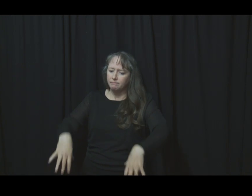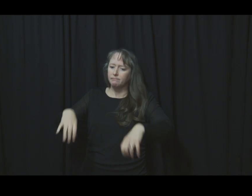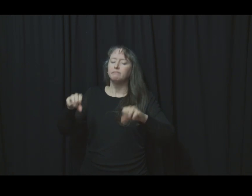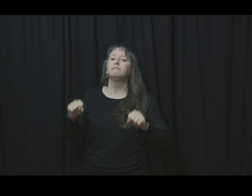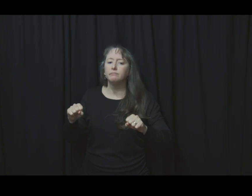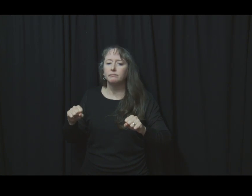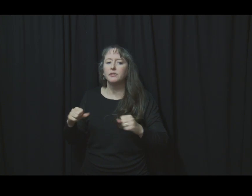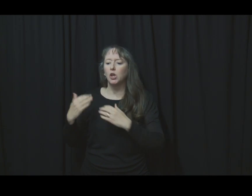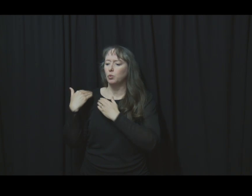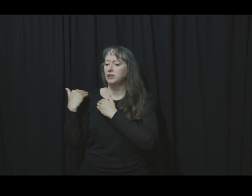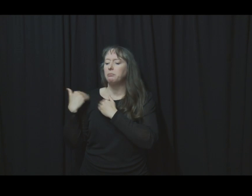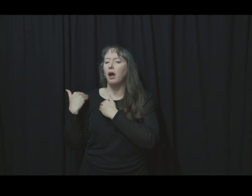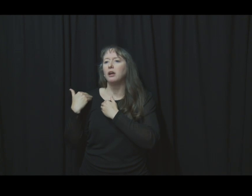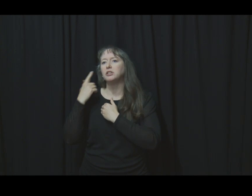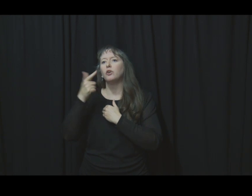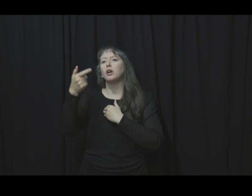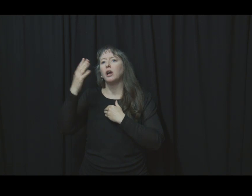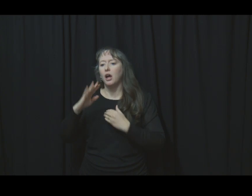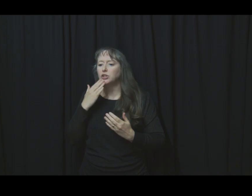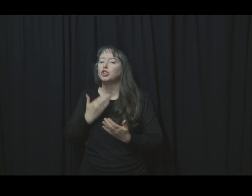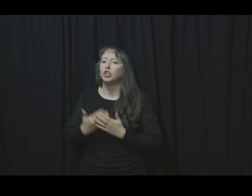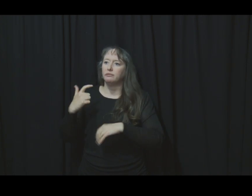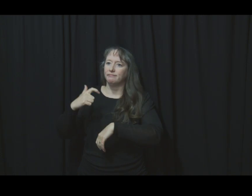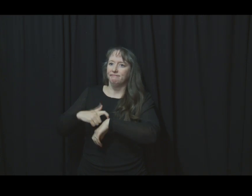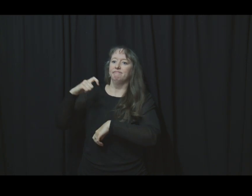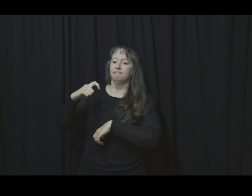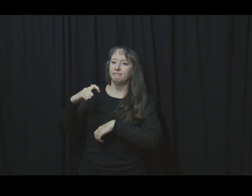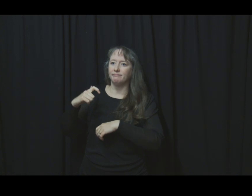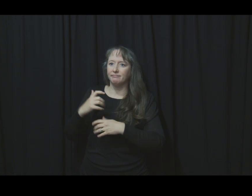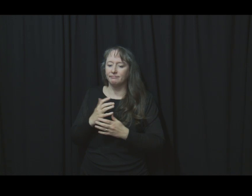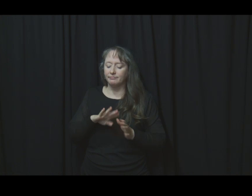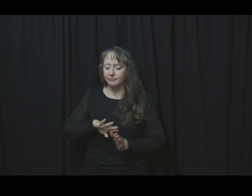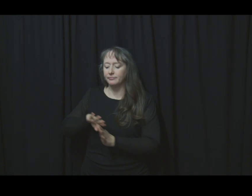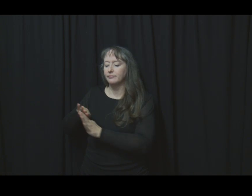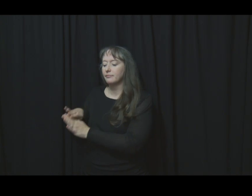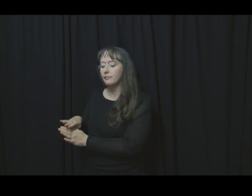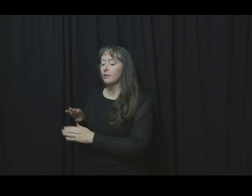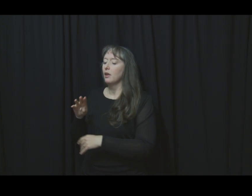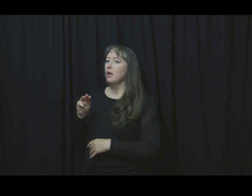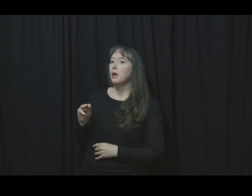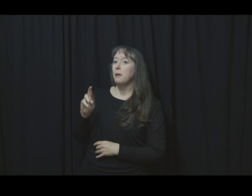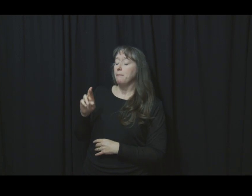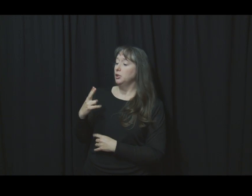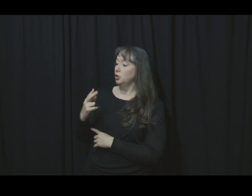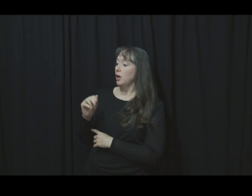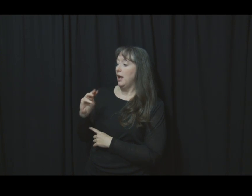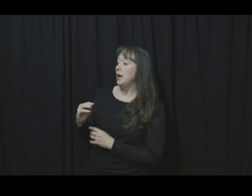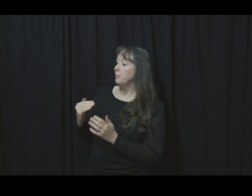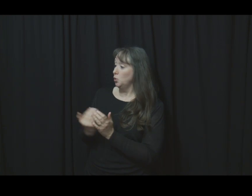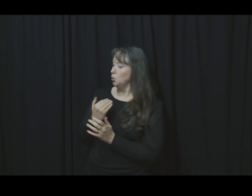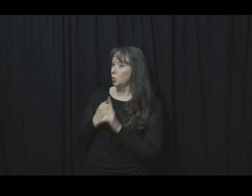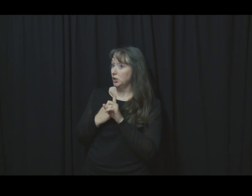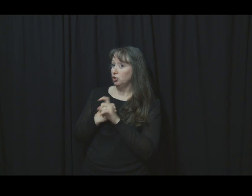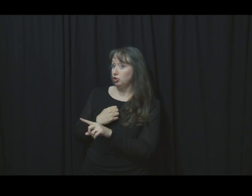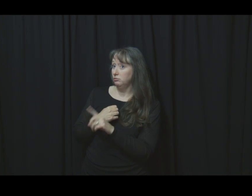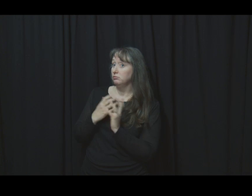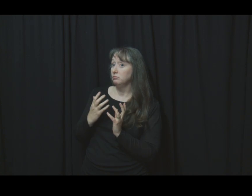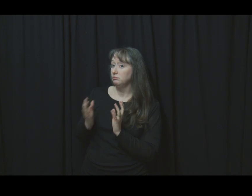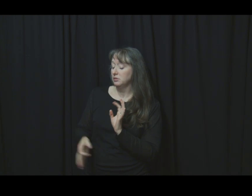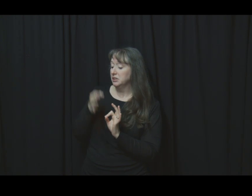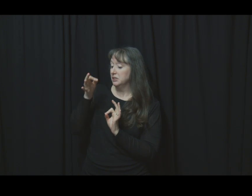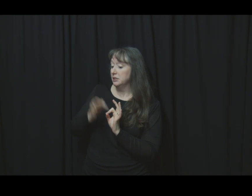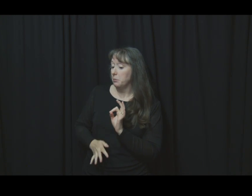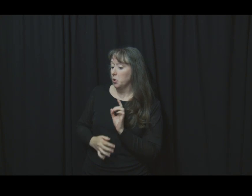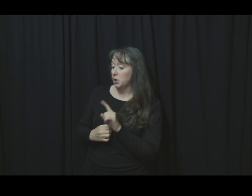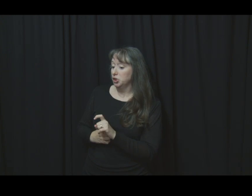good and for God's glory. Time. Mr. Ham, a new question. This is a simple question, I suppose, but one that actually is fairly